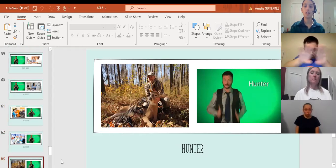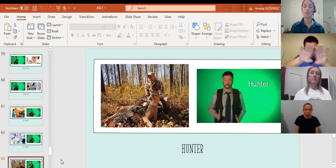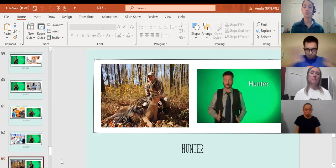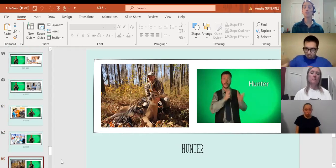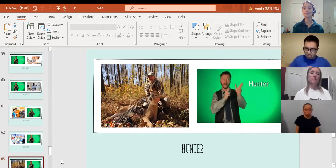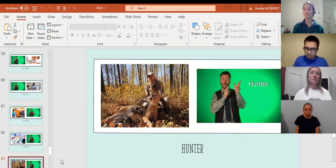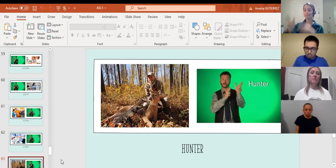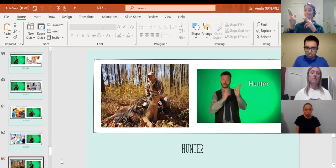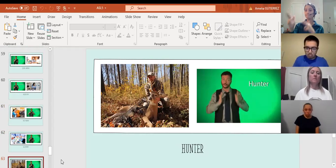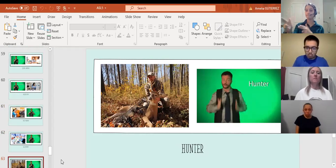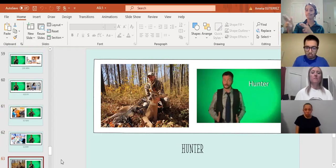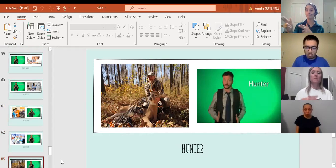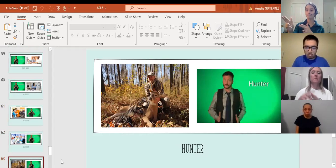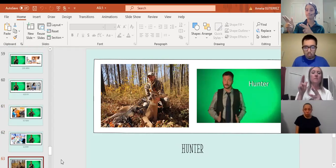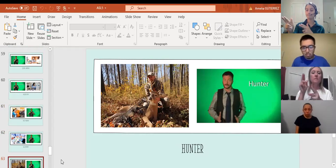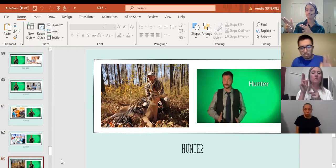A hunter.